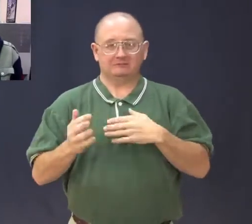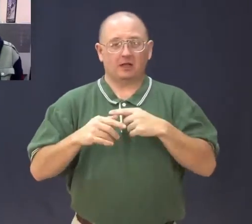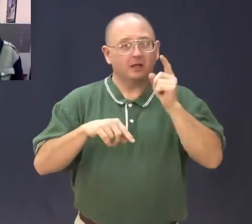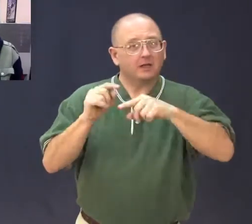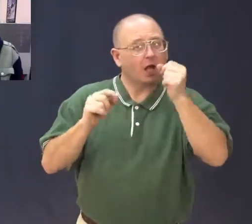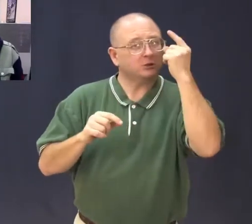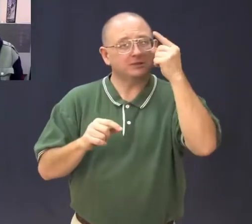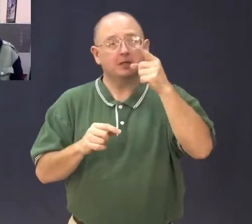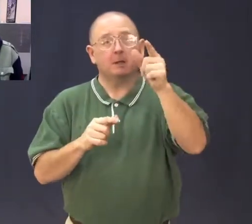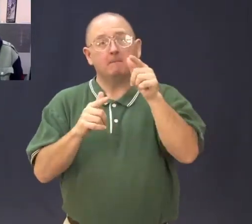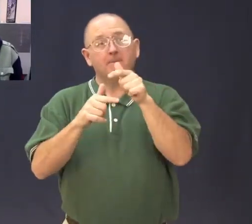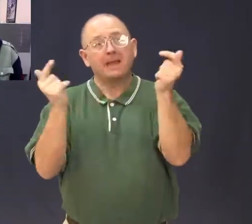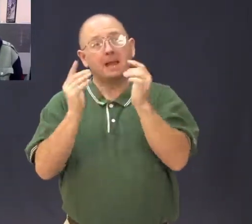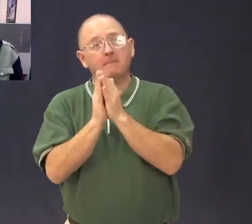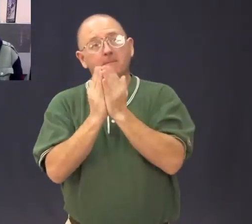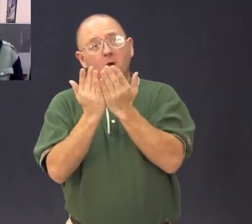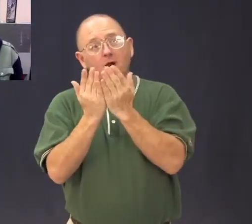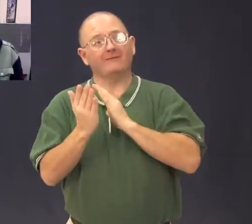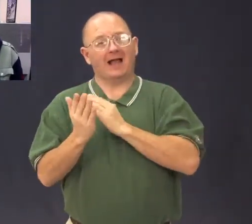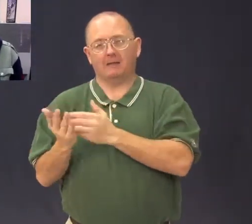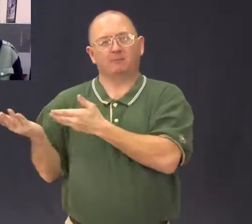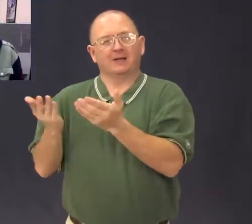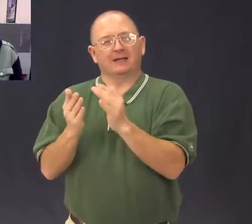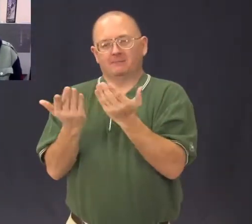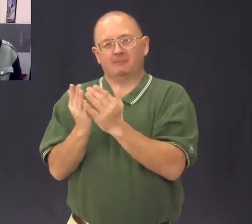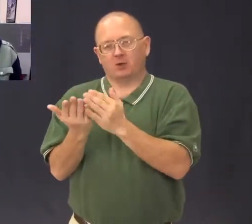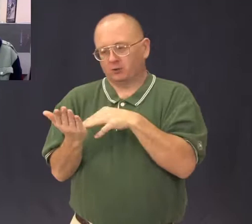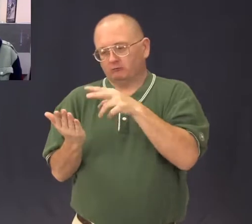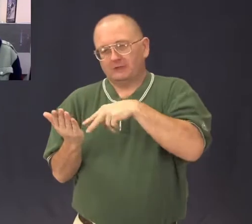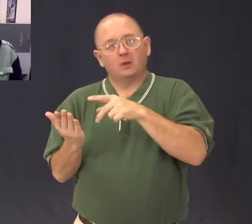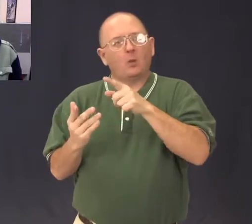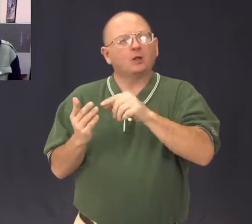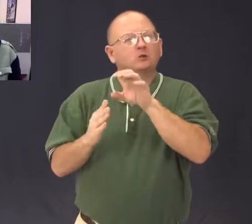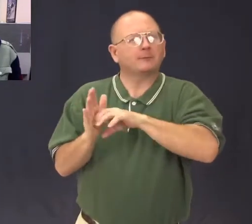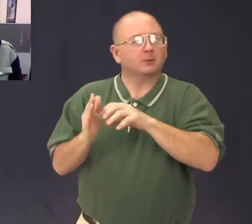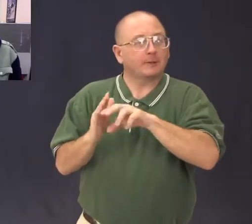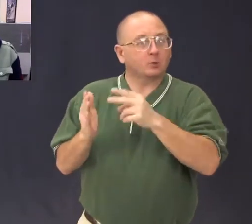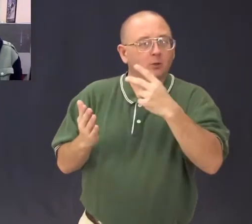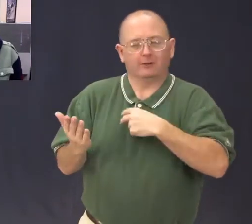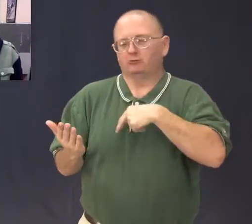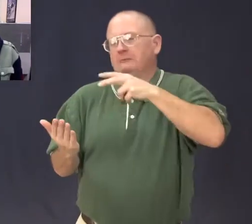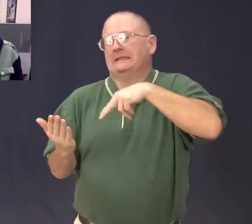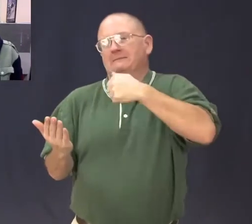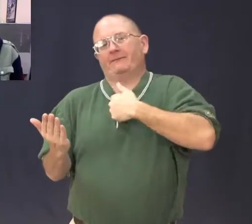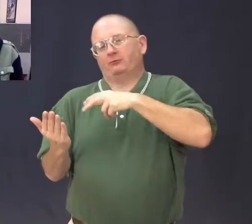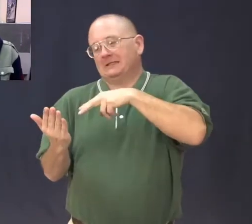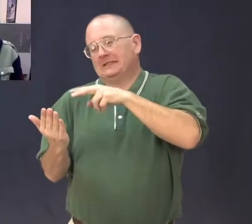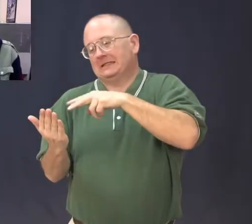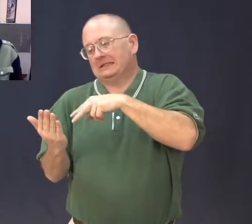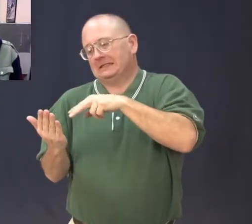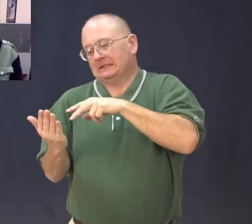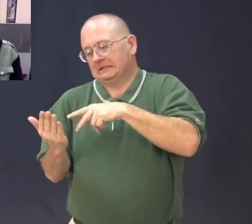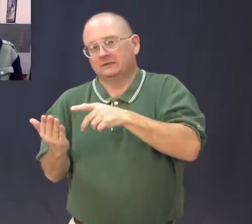So I went to those meetings religiously. I would bring the big book with me, and I would read the chapters